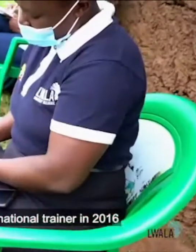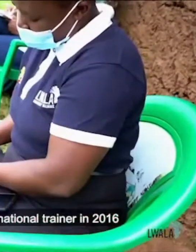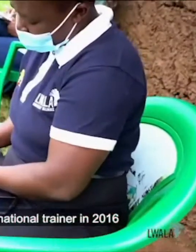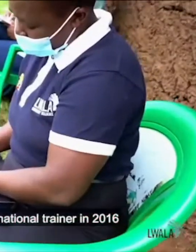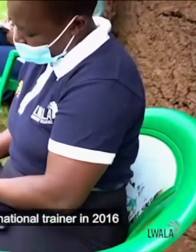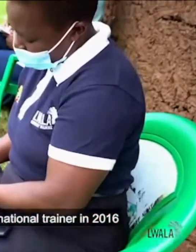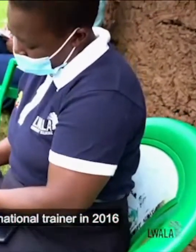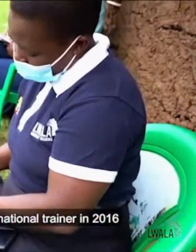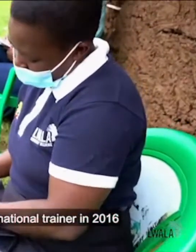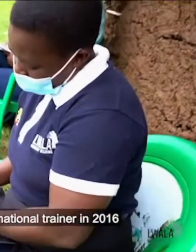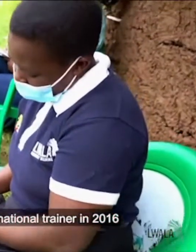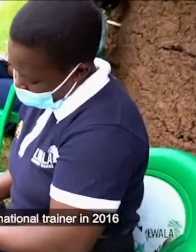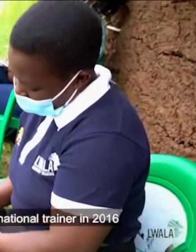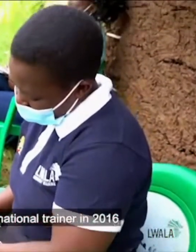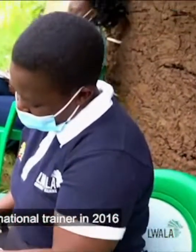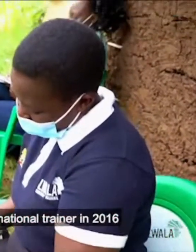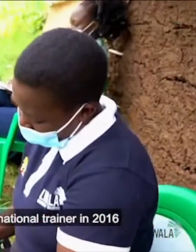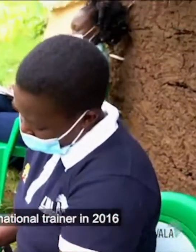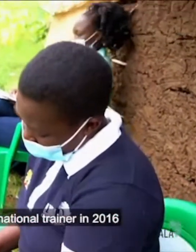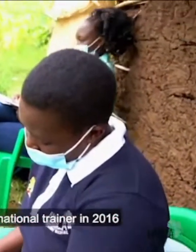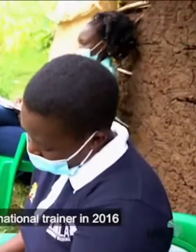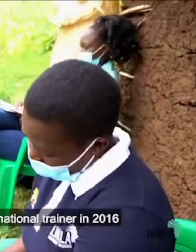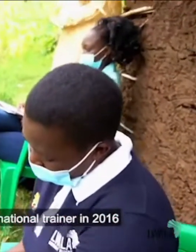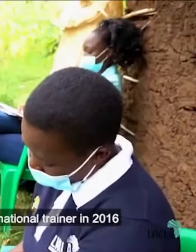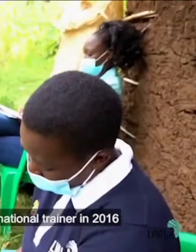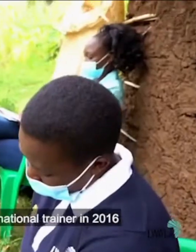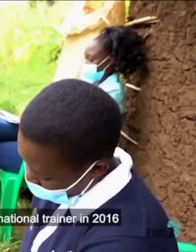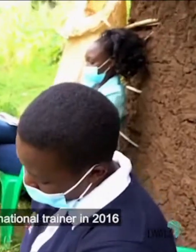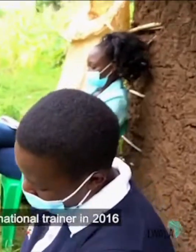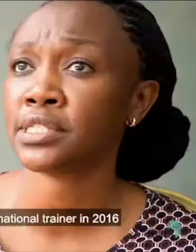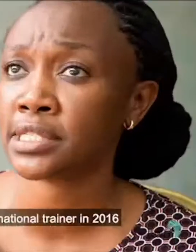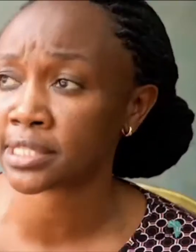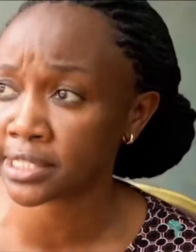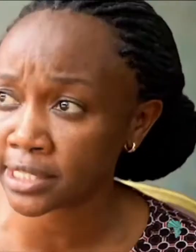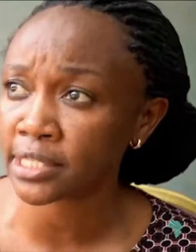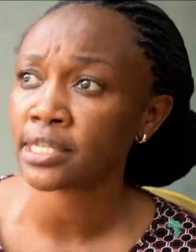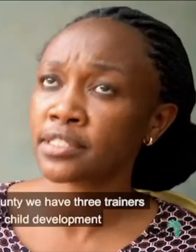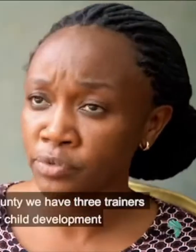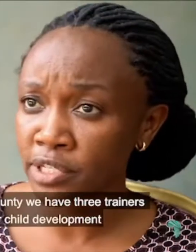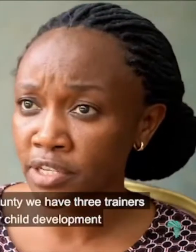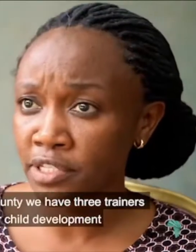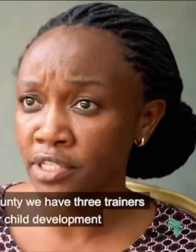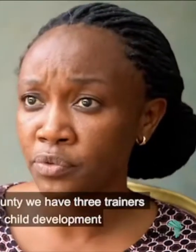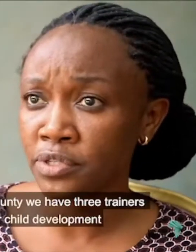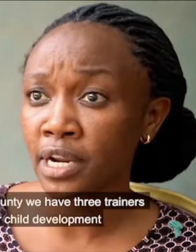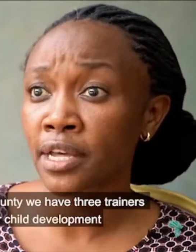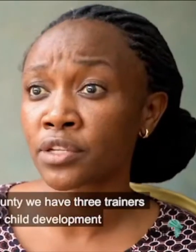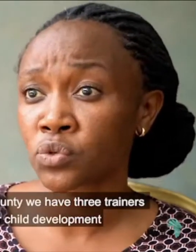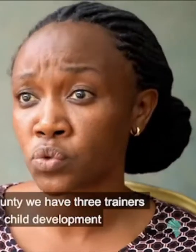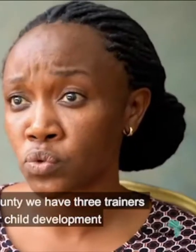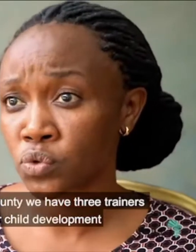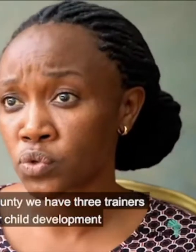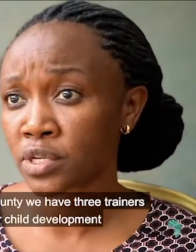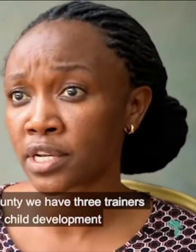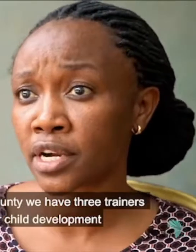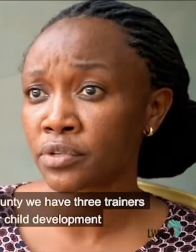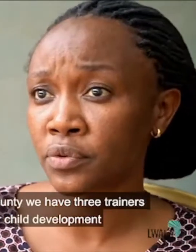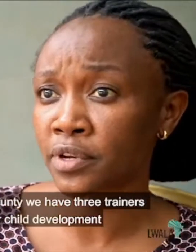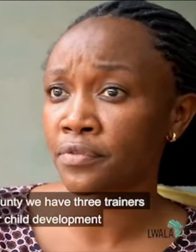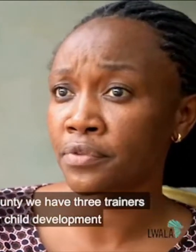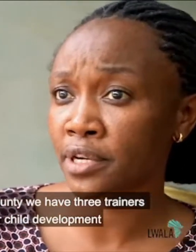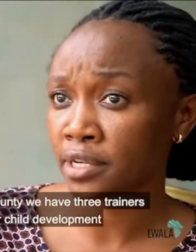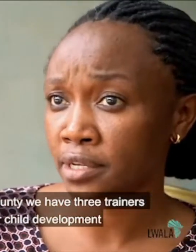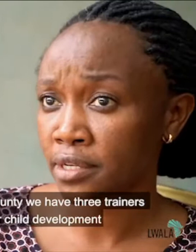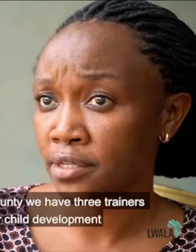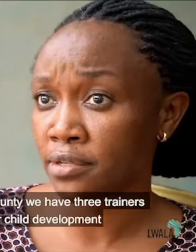national trainers. I was one of them, trained as a national trainer in 2016. In 2017, we did another 2. So as a county,